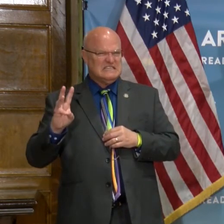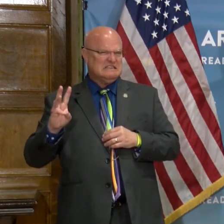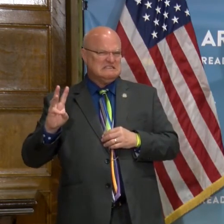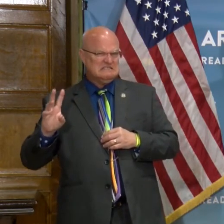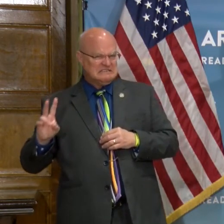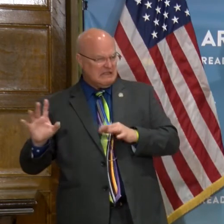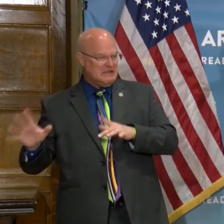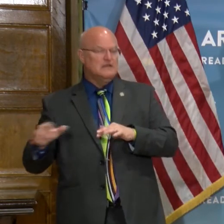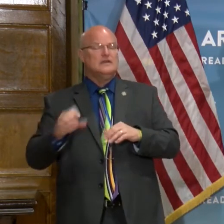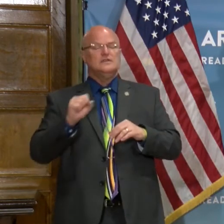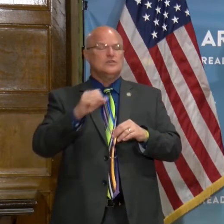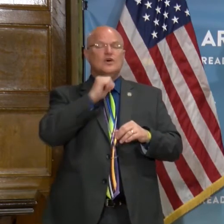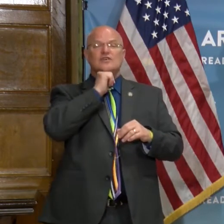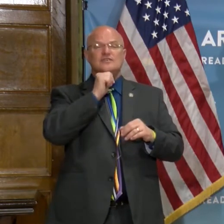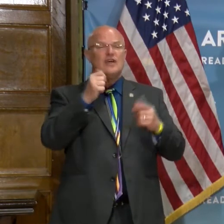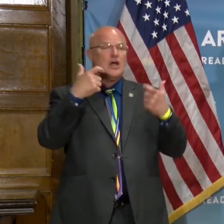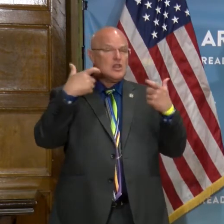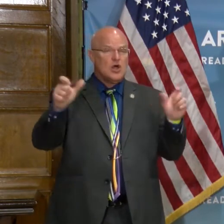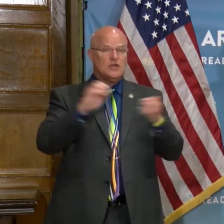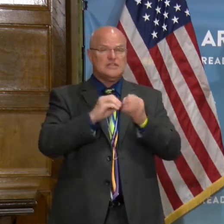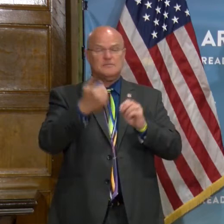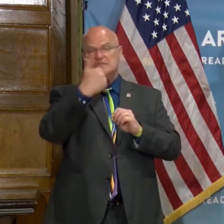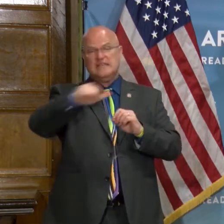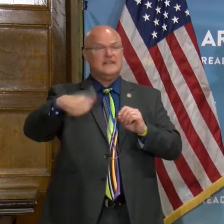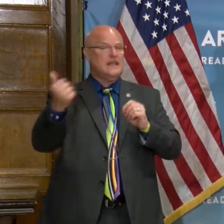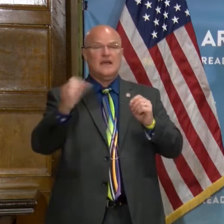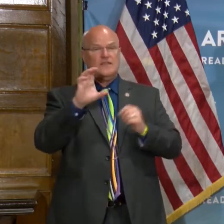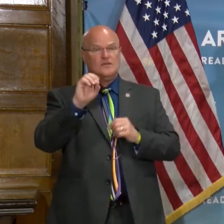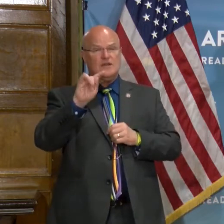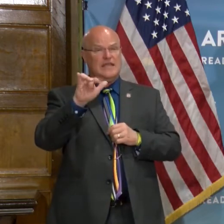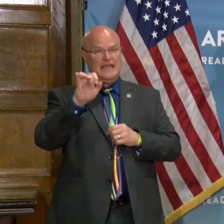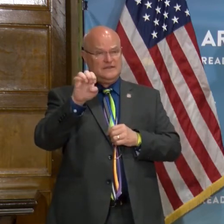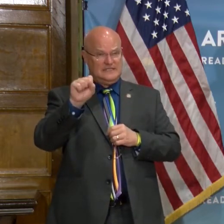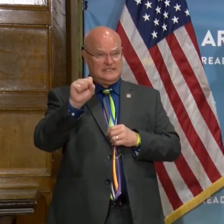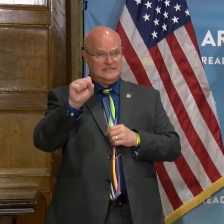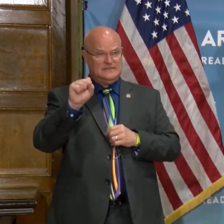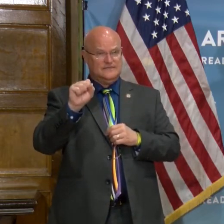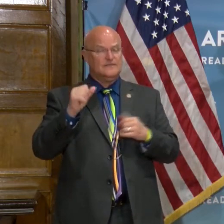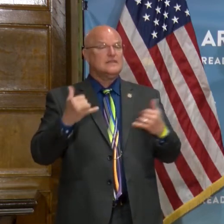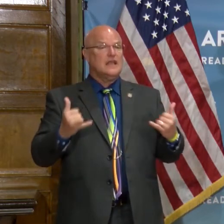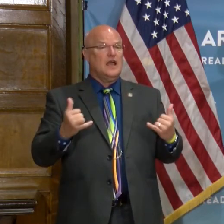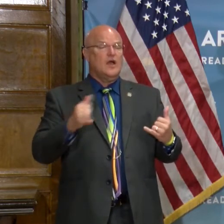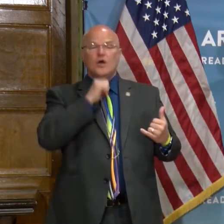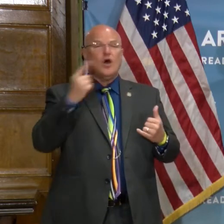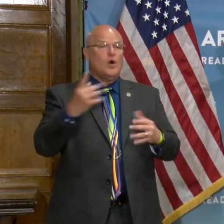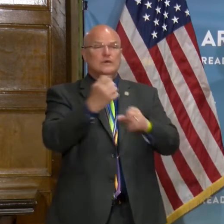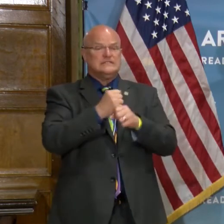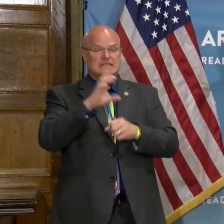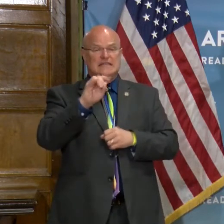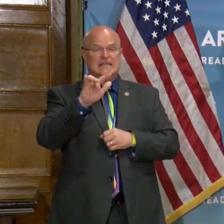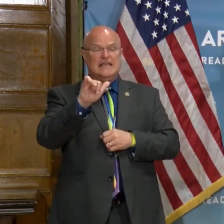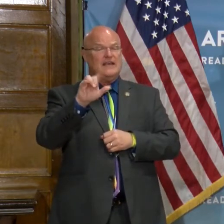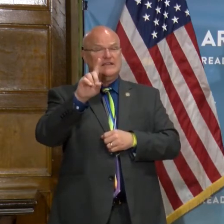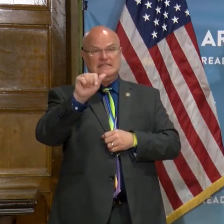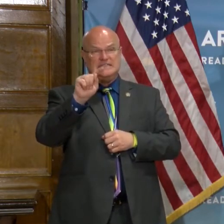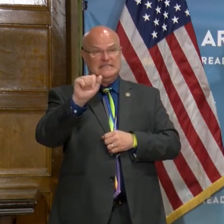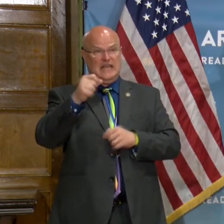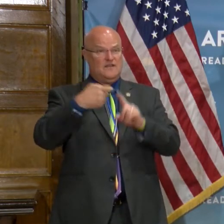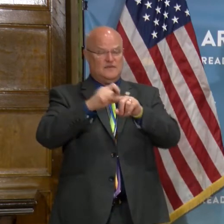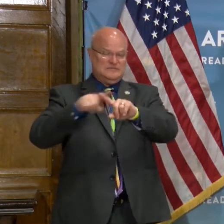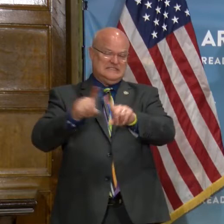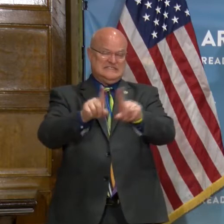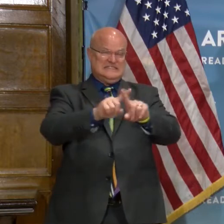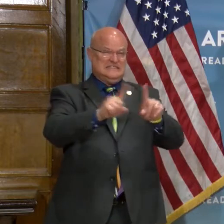etc. So not large numbers from any of the other counties. Now, we don't always get county data from these